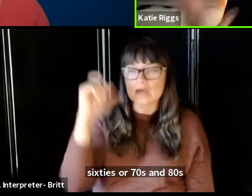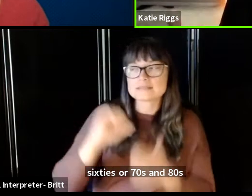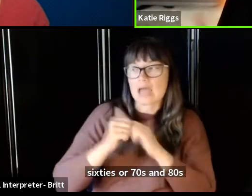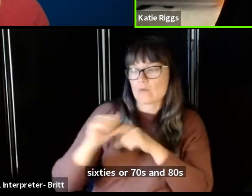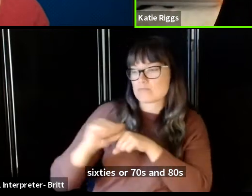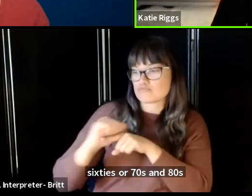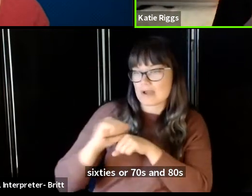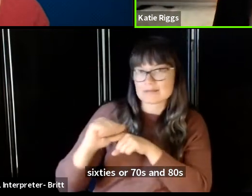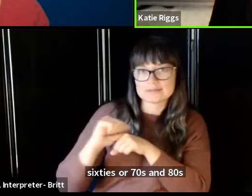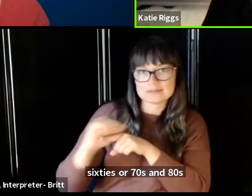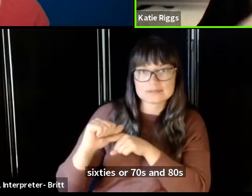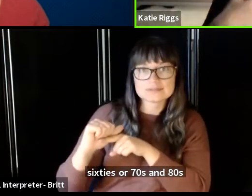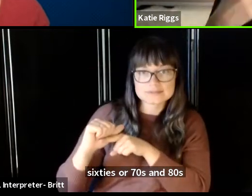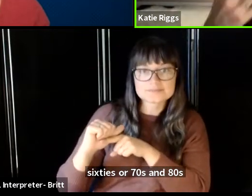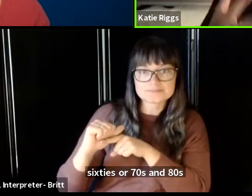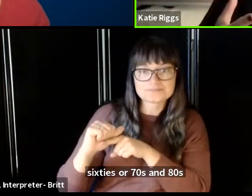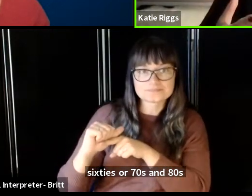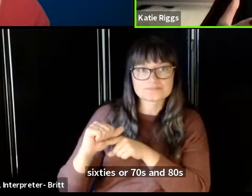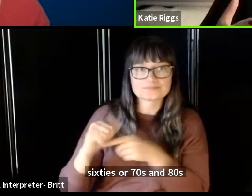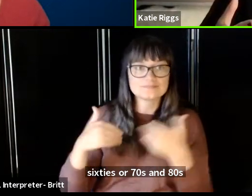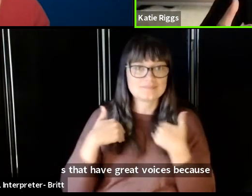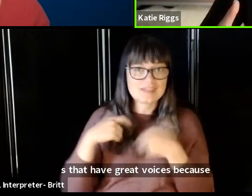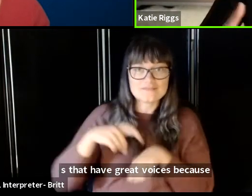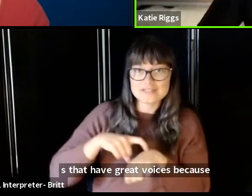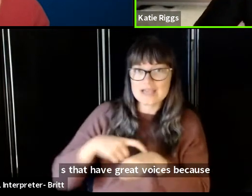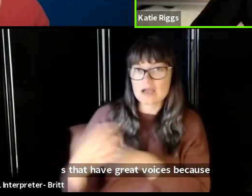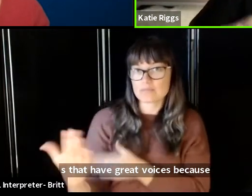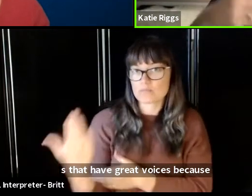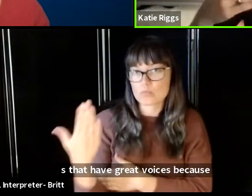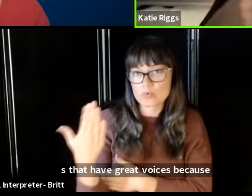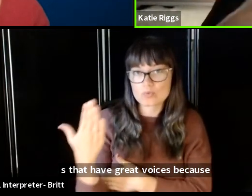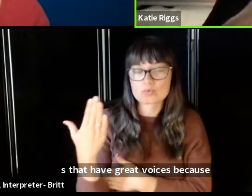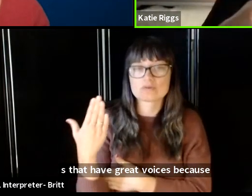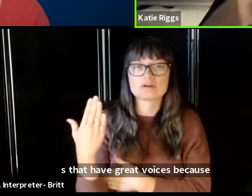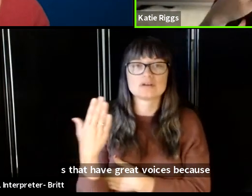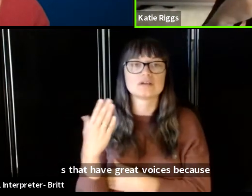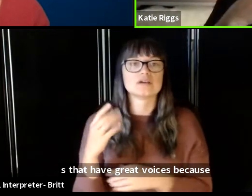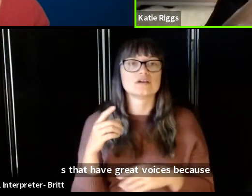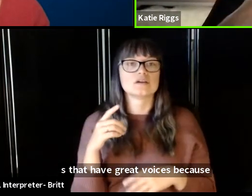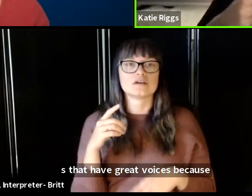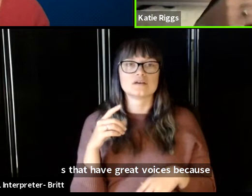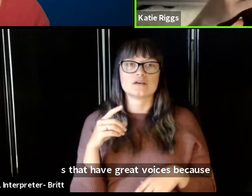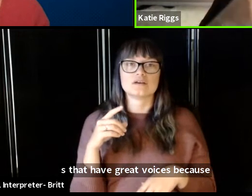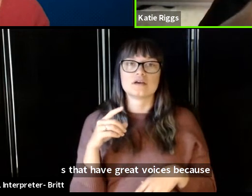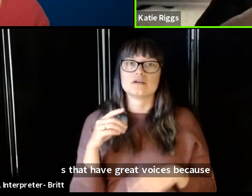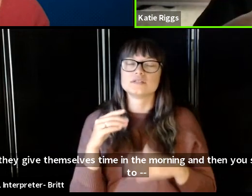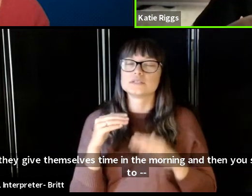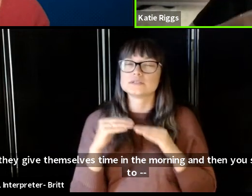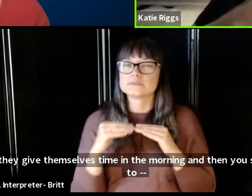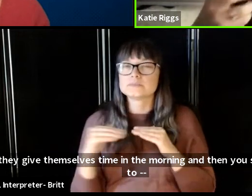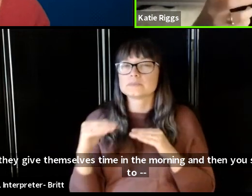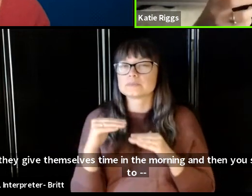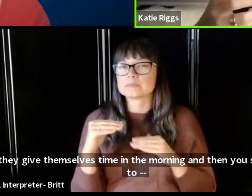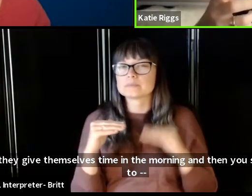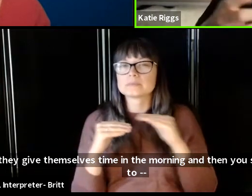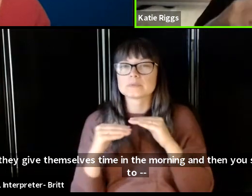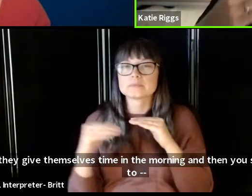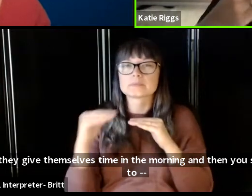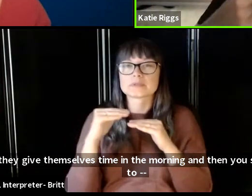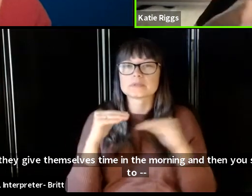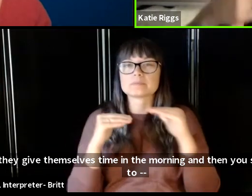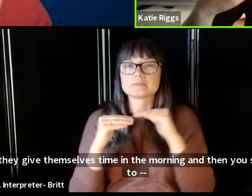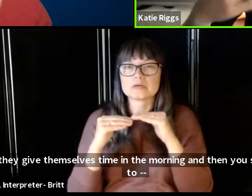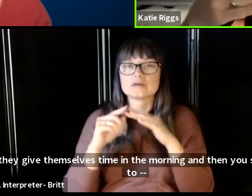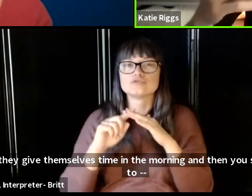they give themselves time in the morning, and then you start to little by little, nothing aggressive ever,